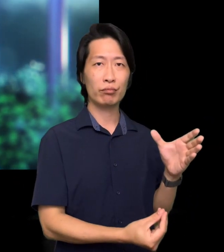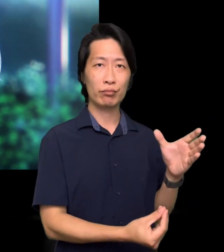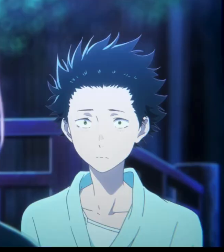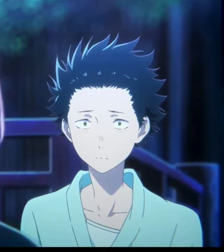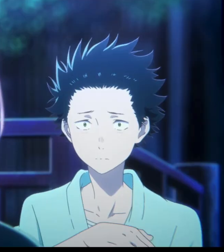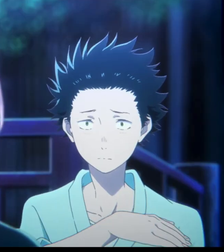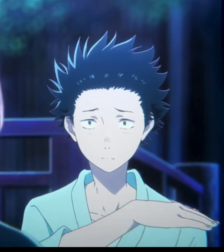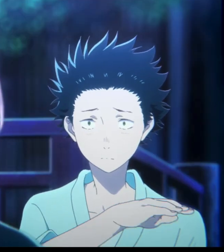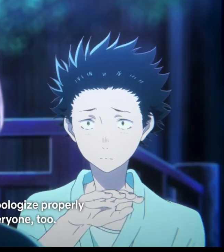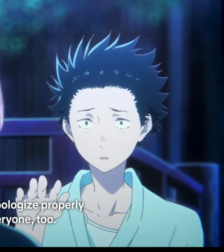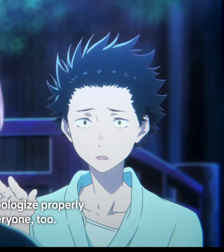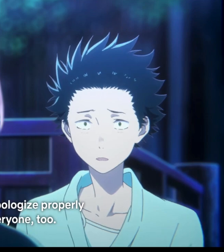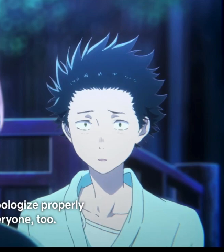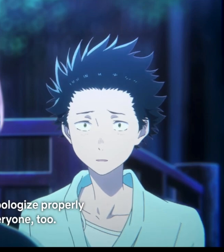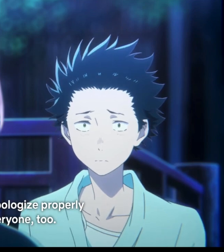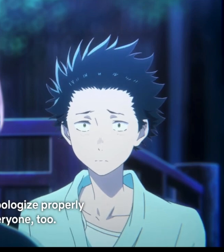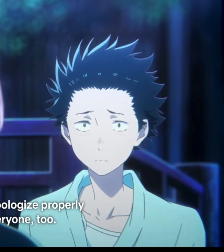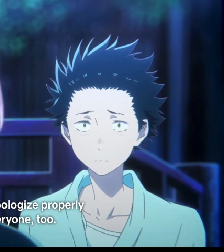disappear.